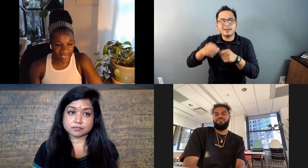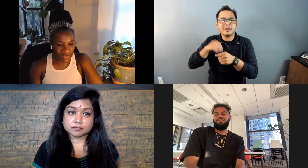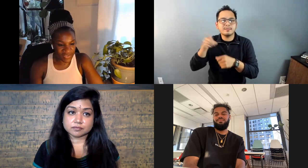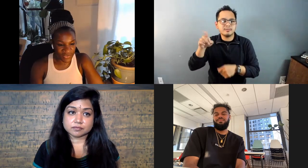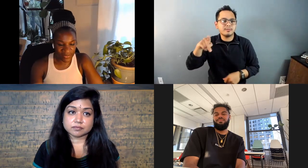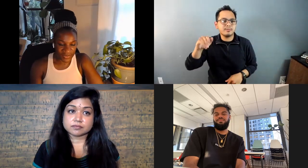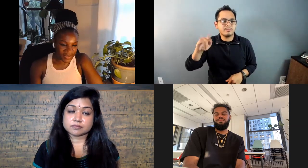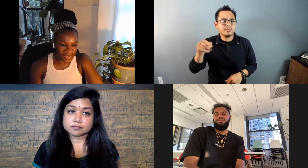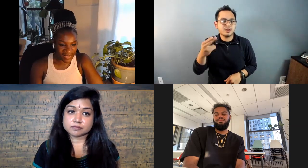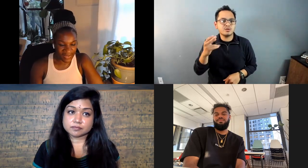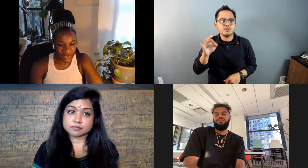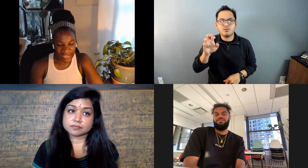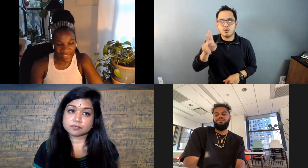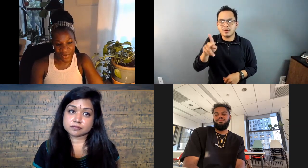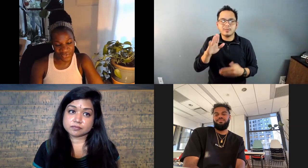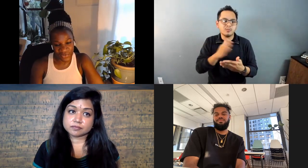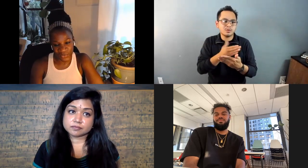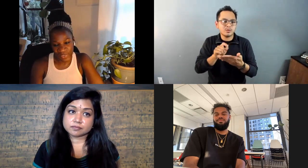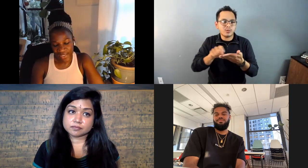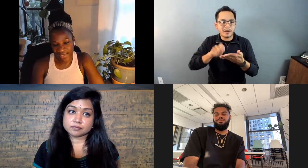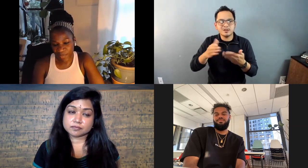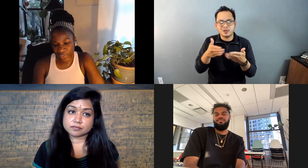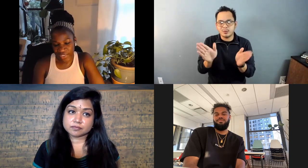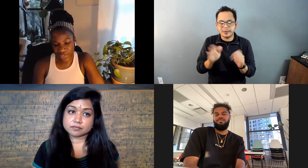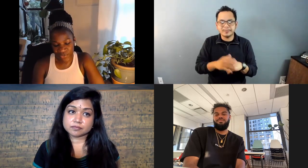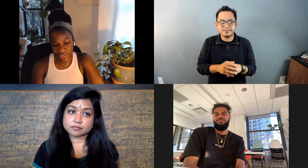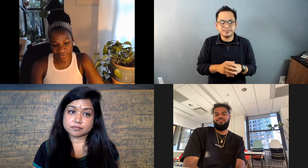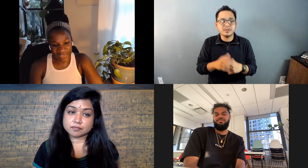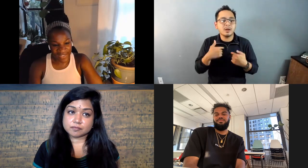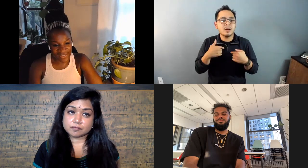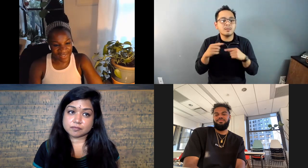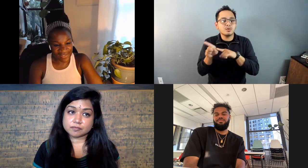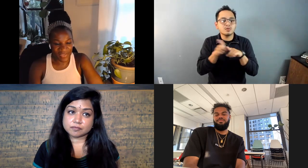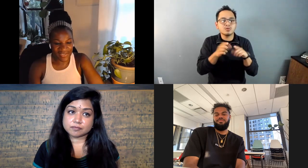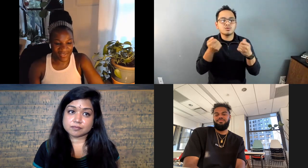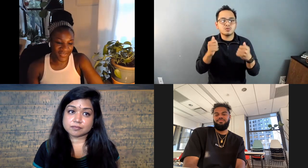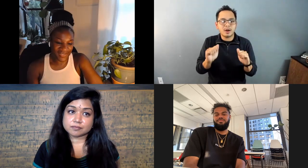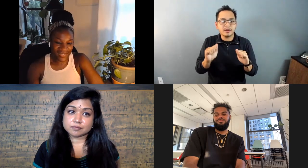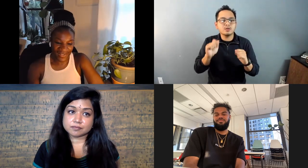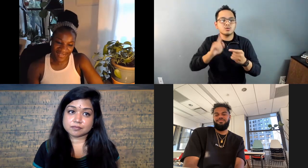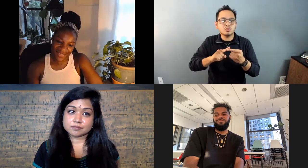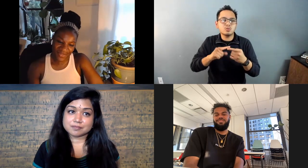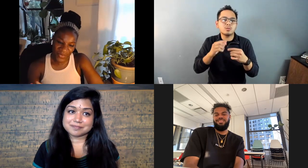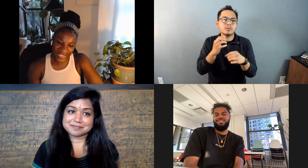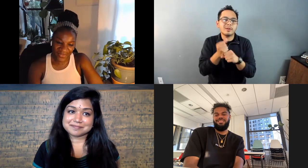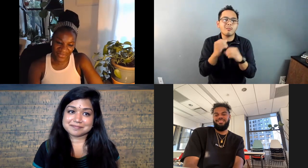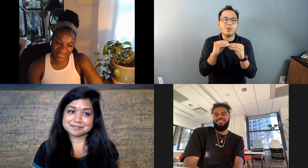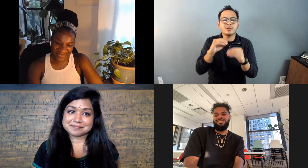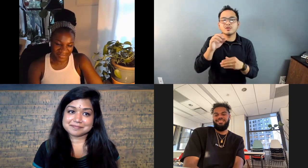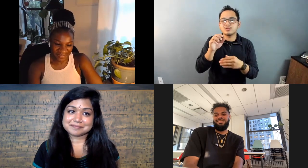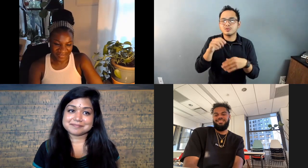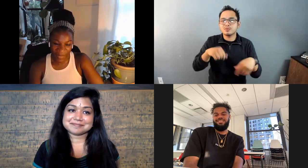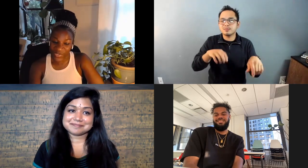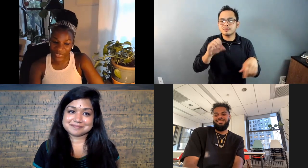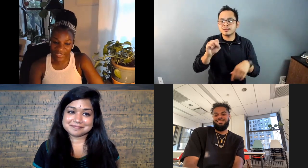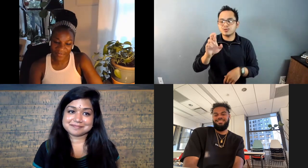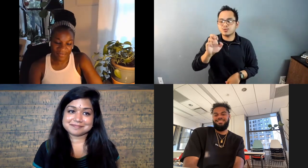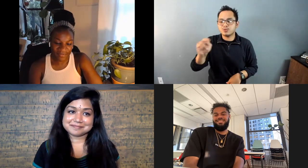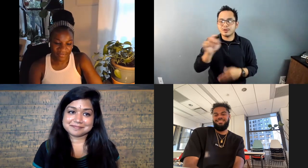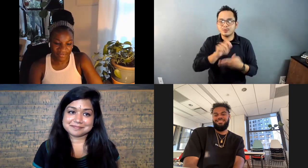like the definition of appropriation. Like it's taking Right. all this kind of culture, a lot of like black and brown culture, like out of context